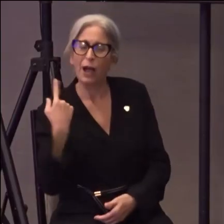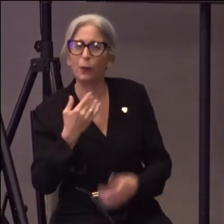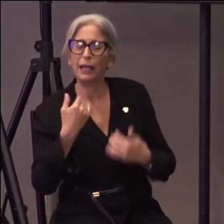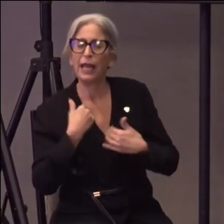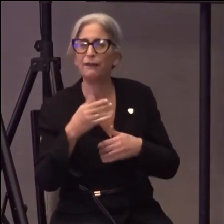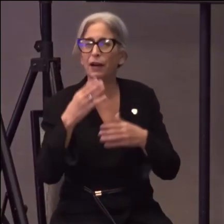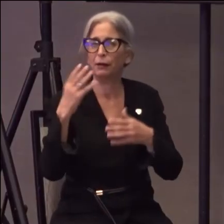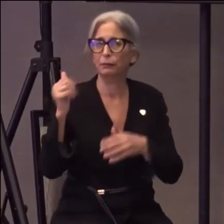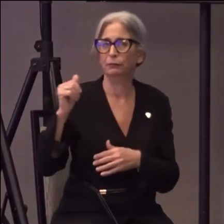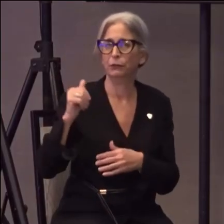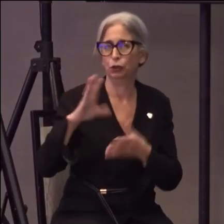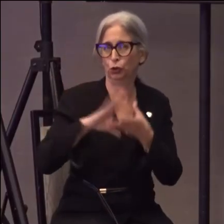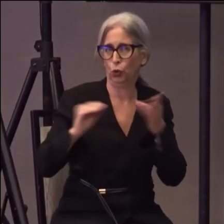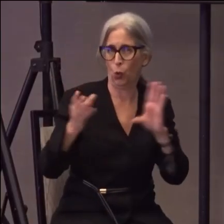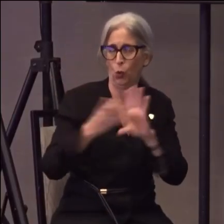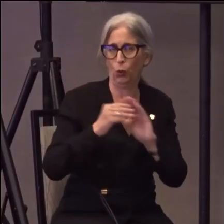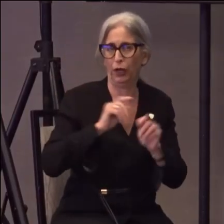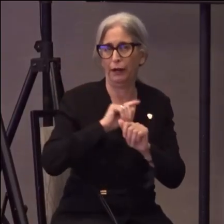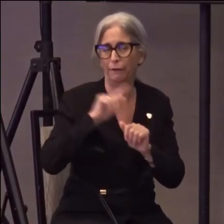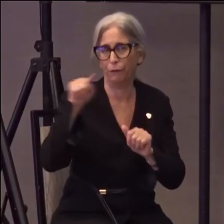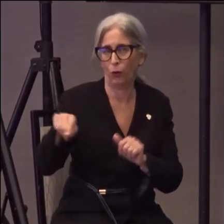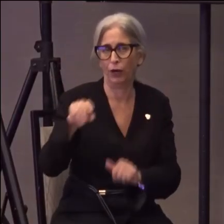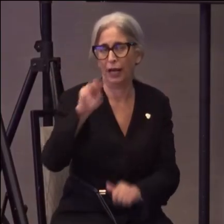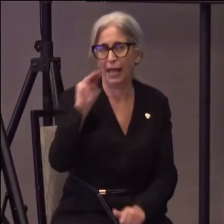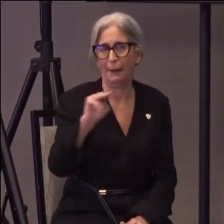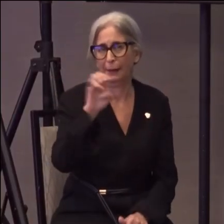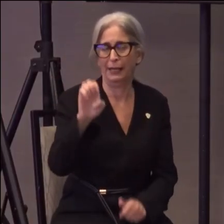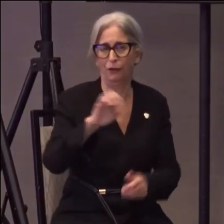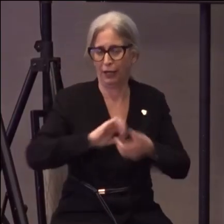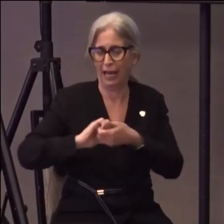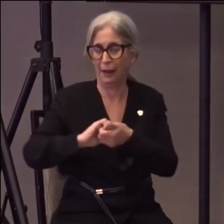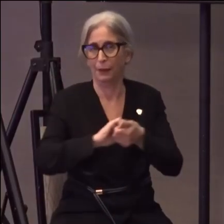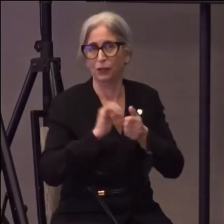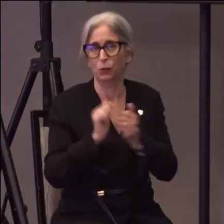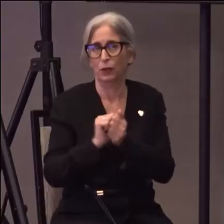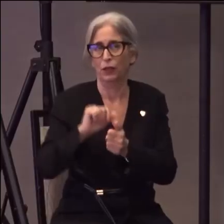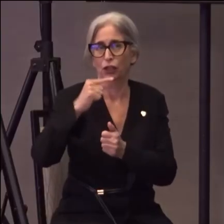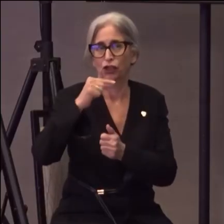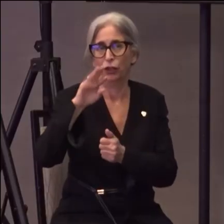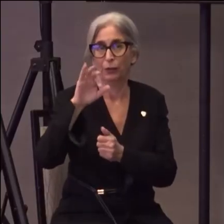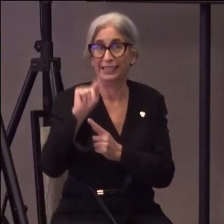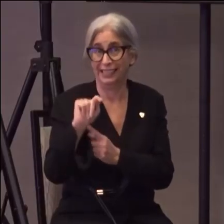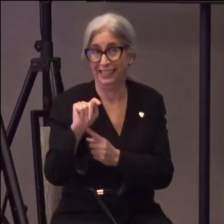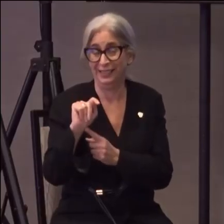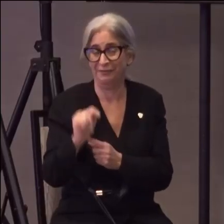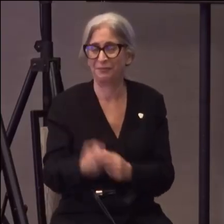a backstory to M enabling and our collaborations with G3 ICT.